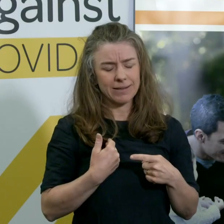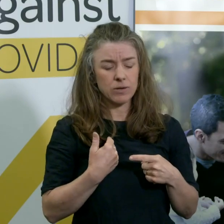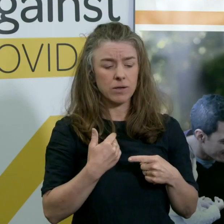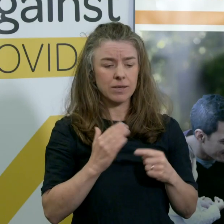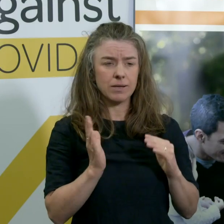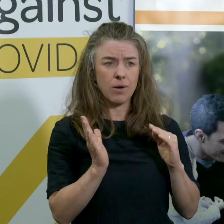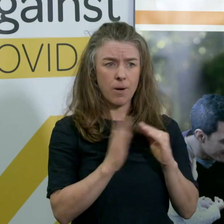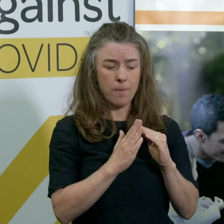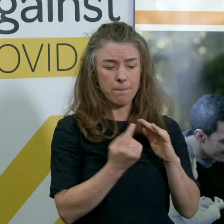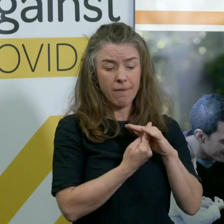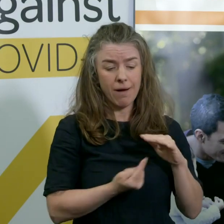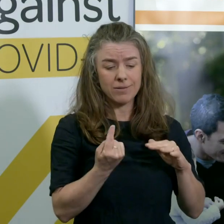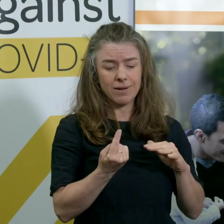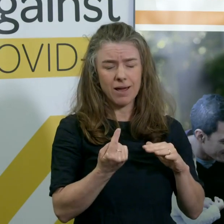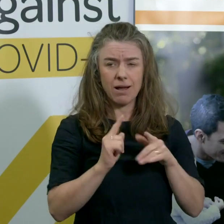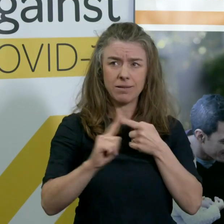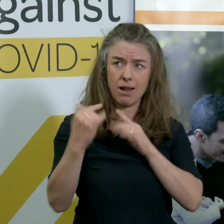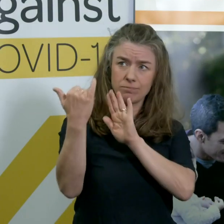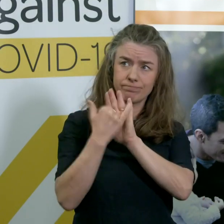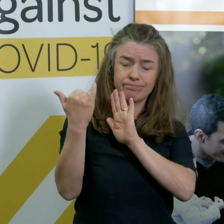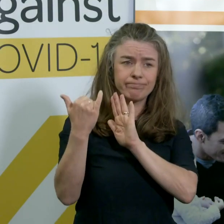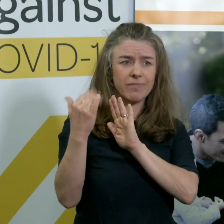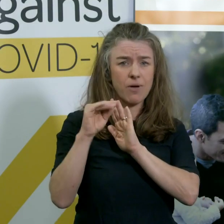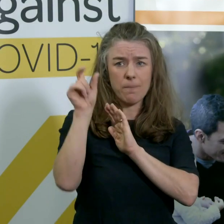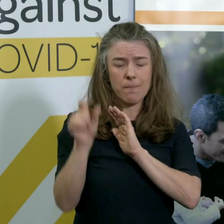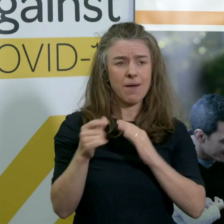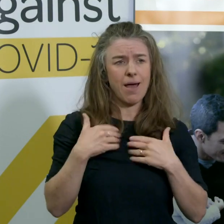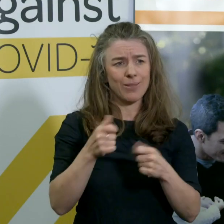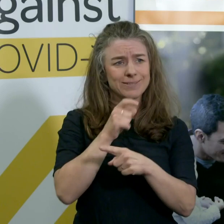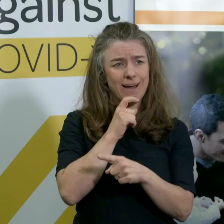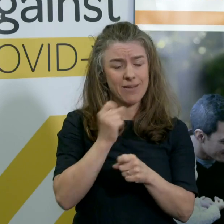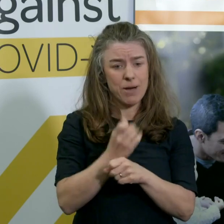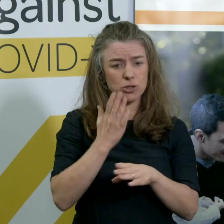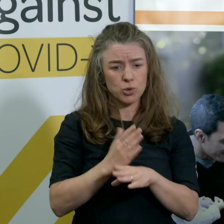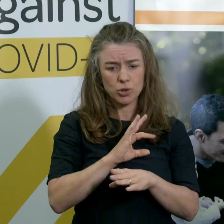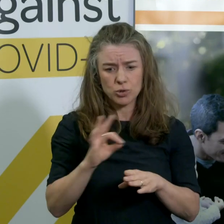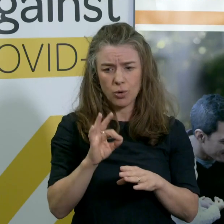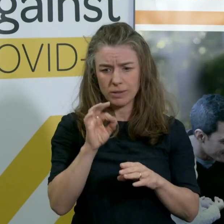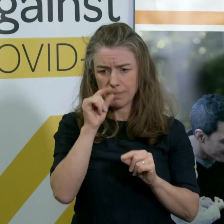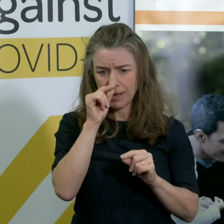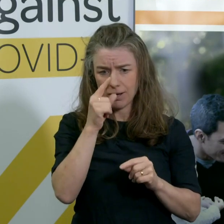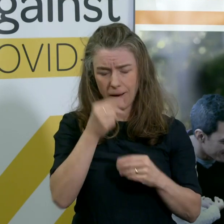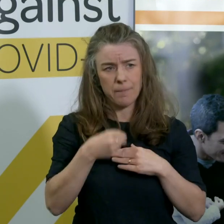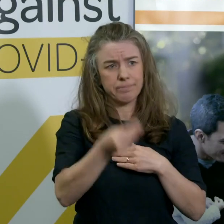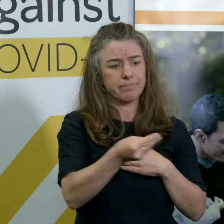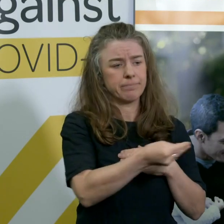by their health provider, just to ensure there's no residual potential for infecting others.